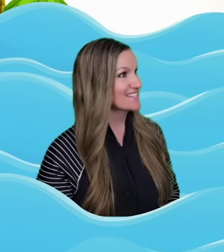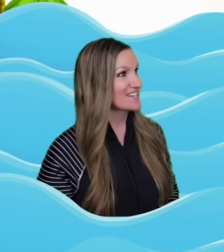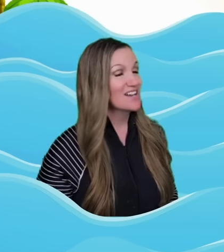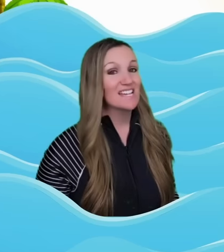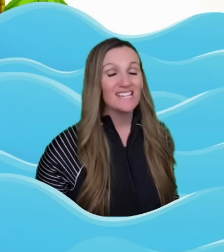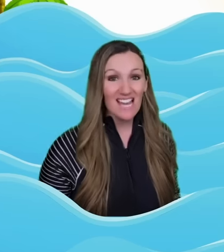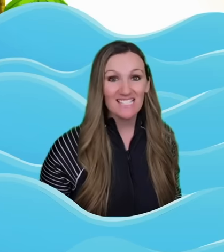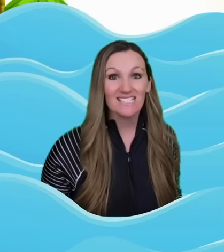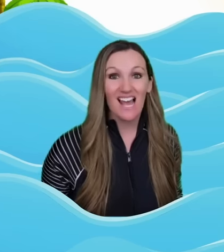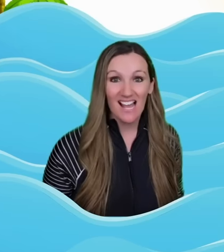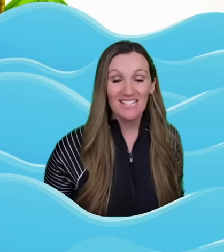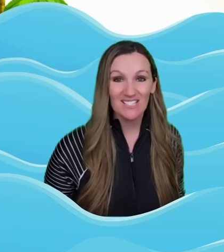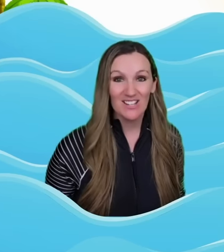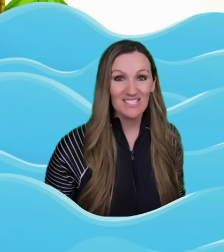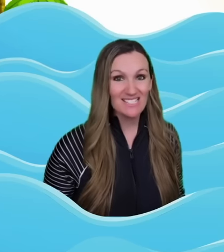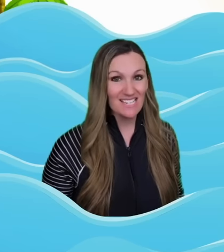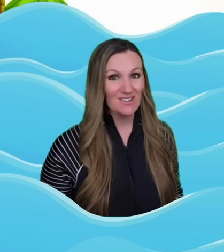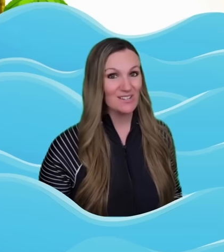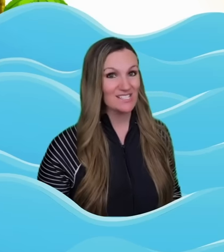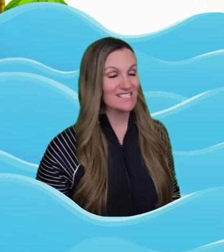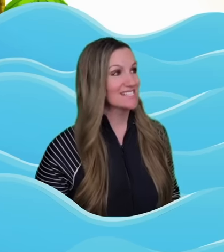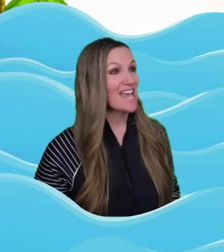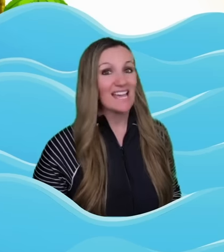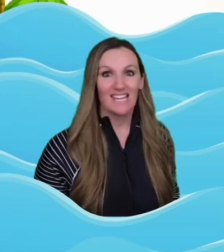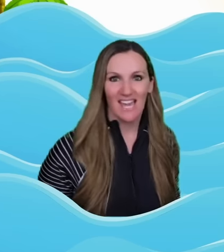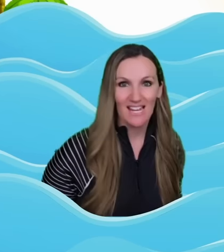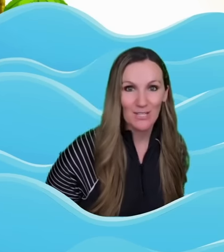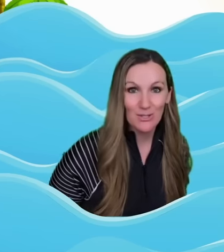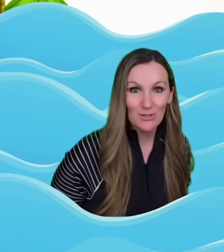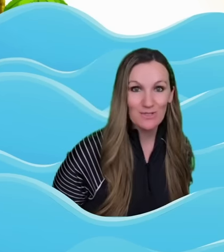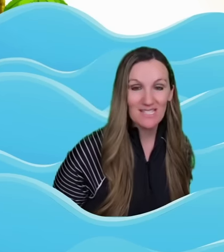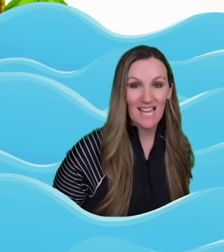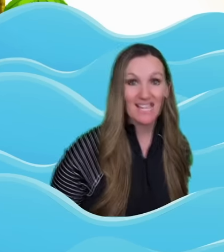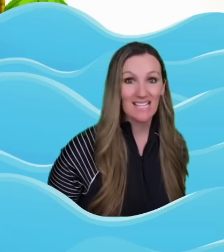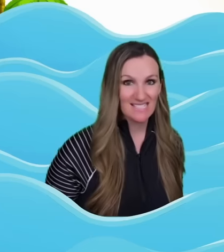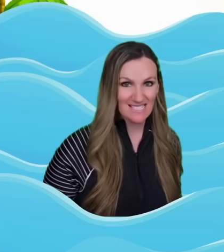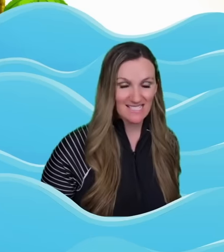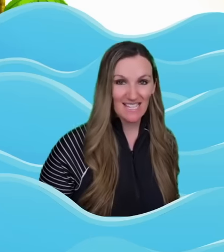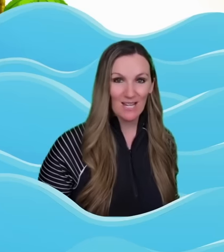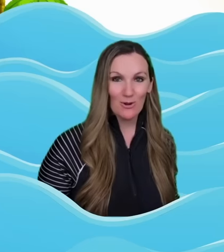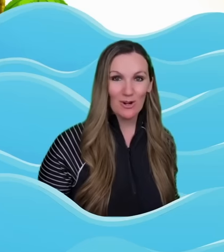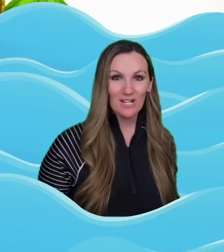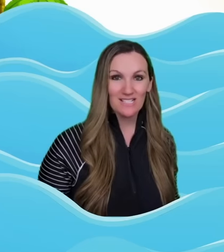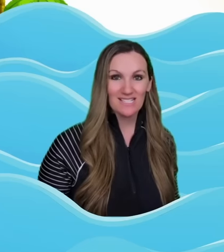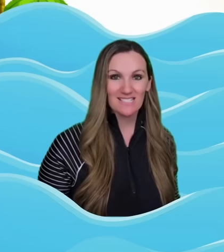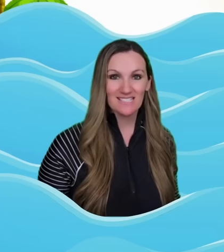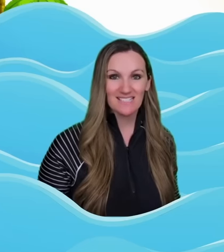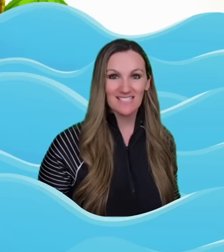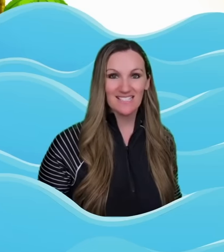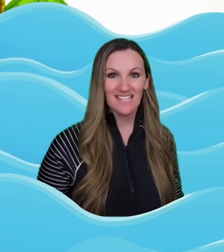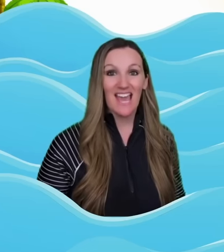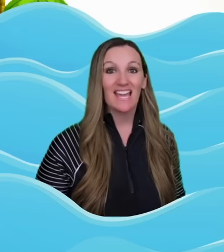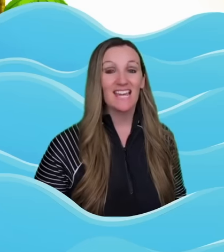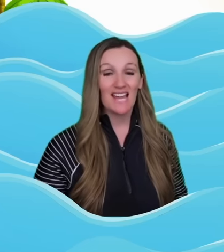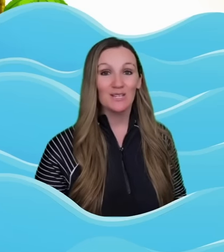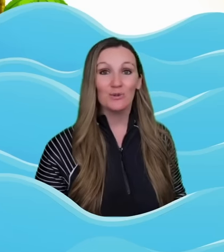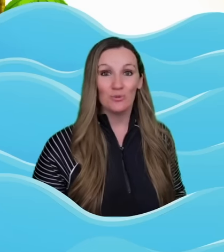seahorse? Yes, I saw a seahorse. Can you say seahorse? Can you